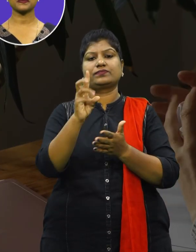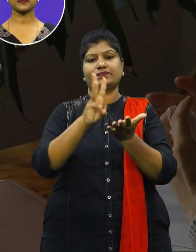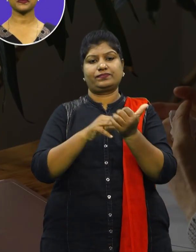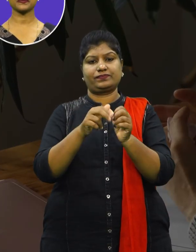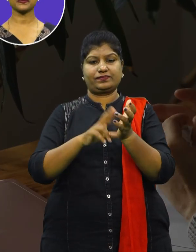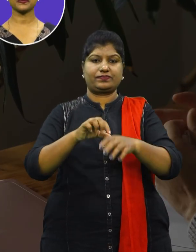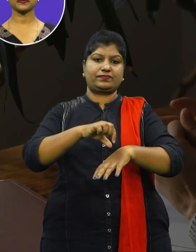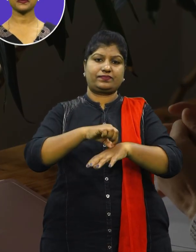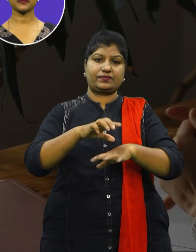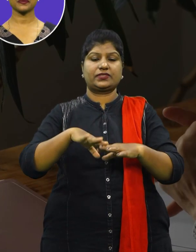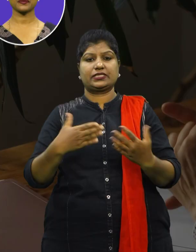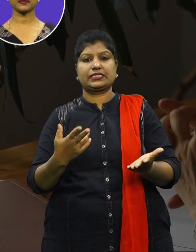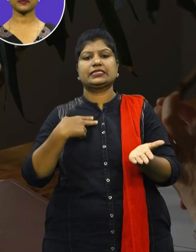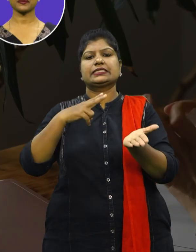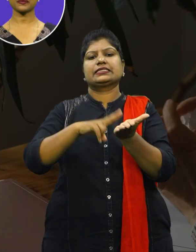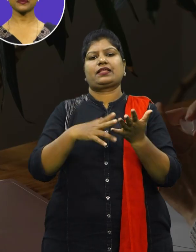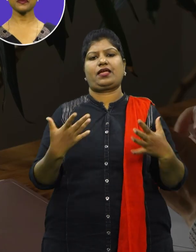nature.